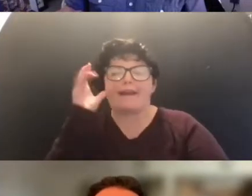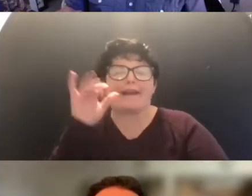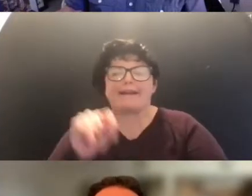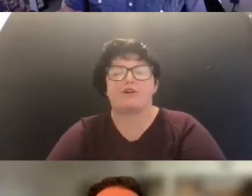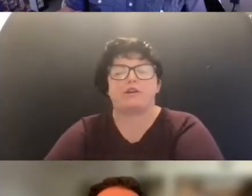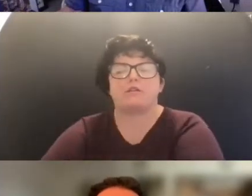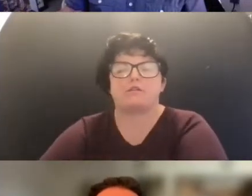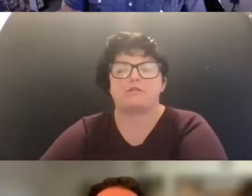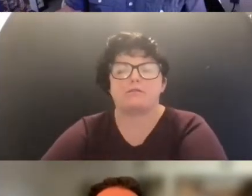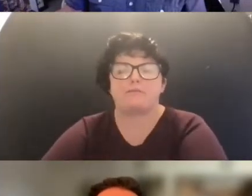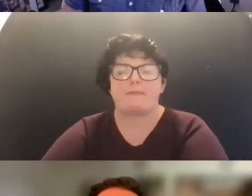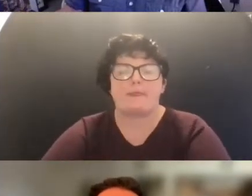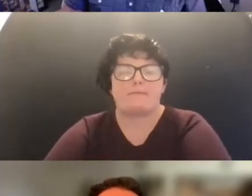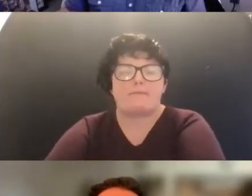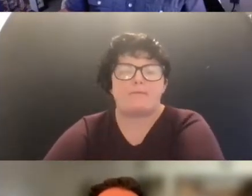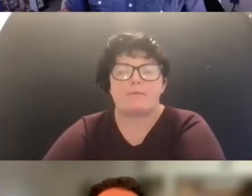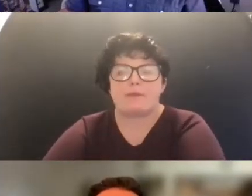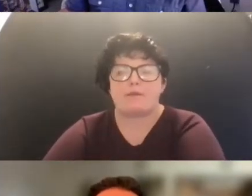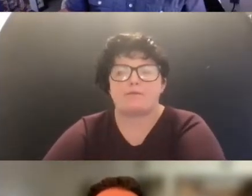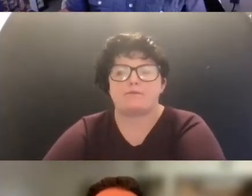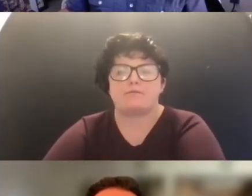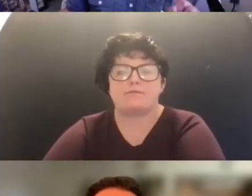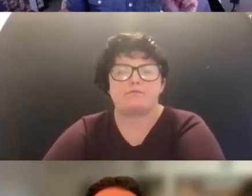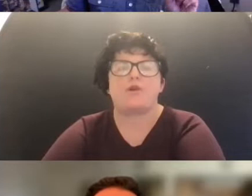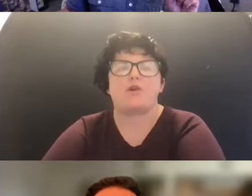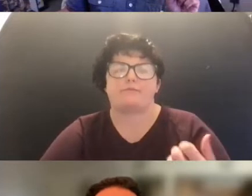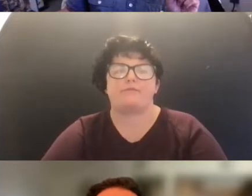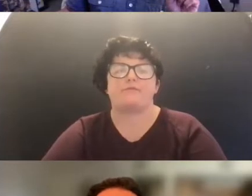We can't hear it. That same way.